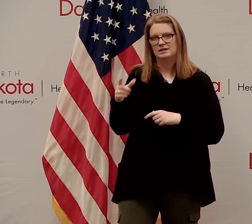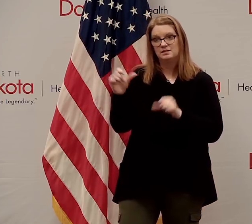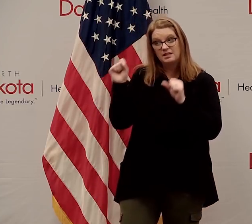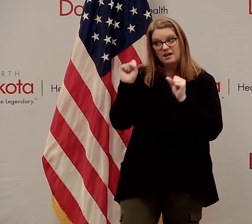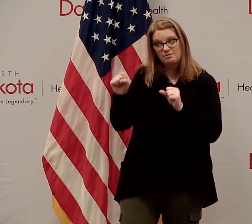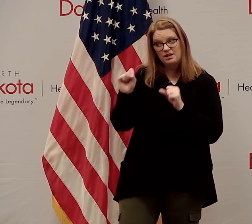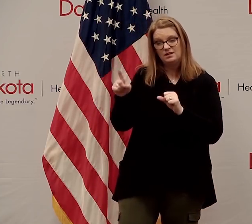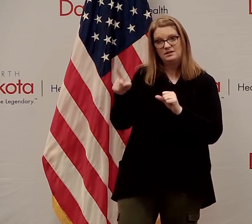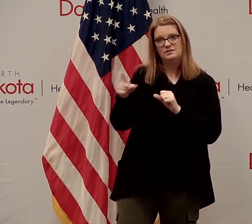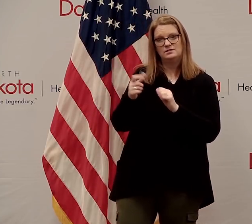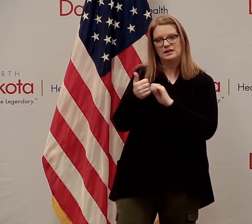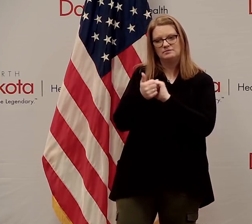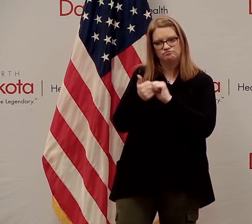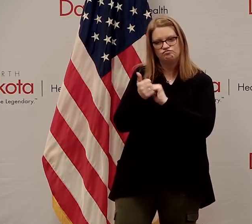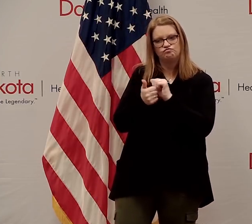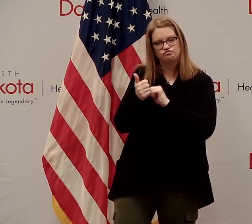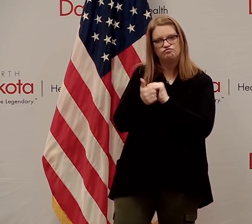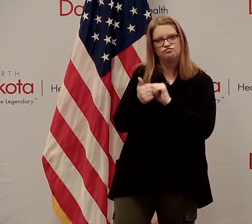to produce